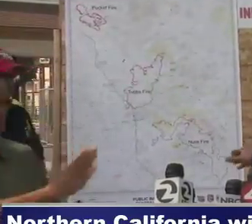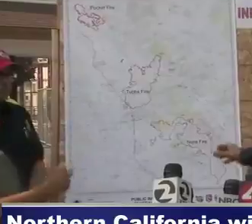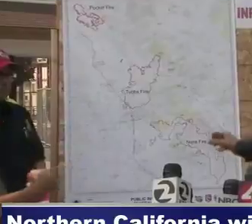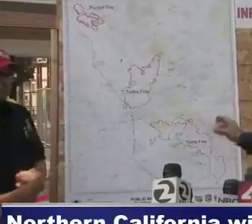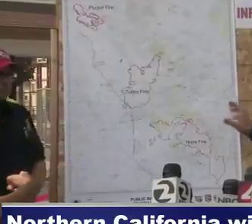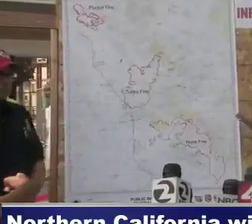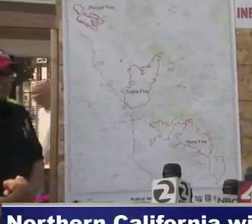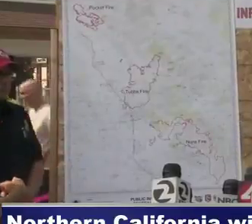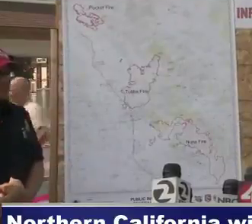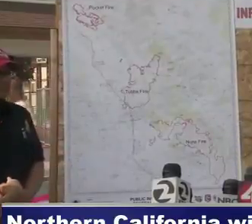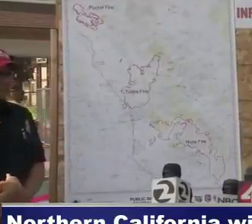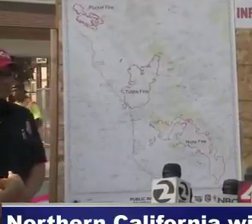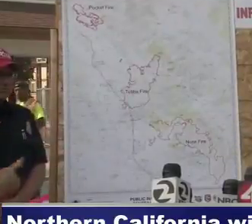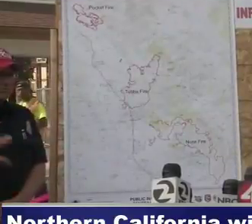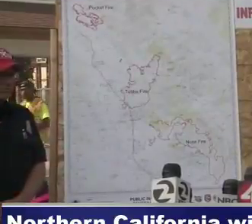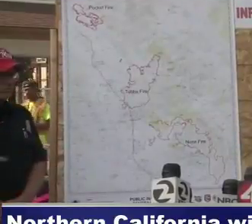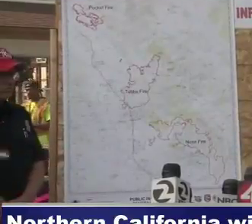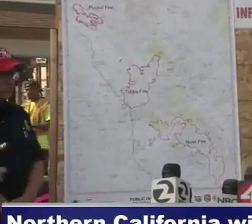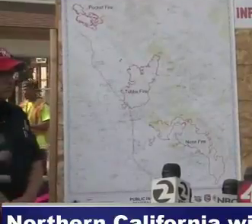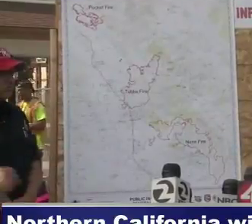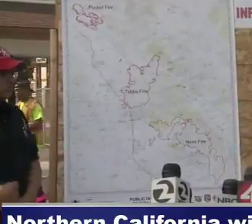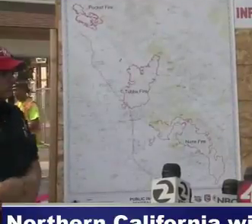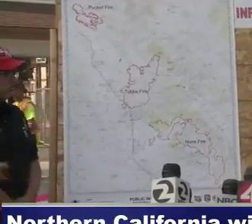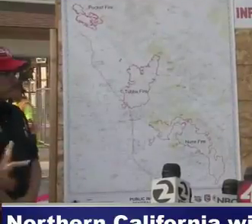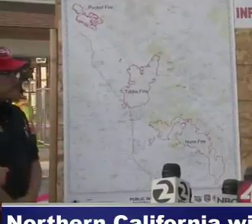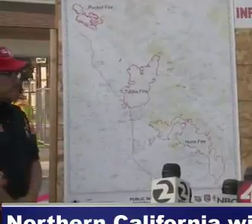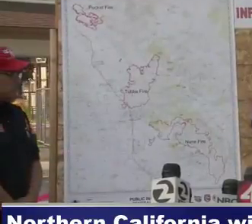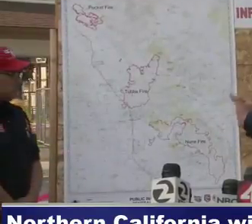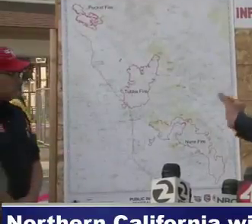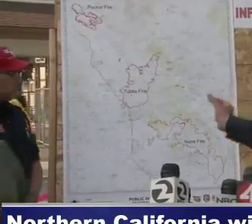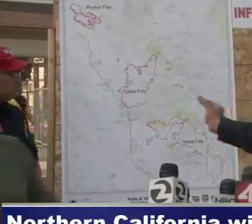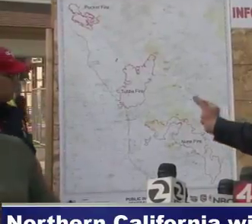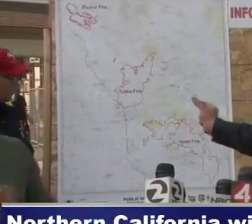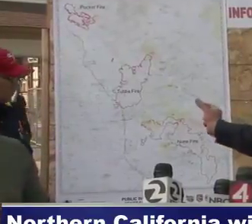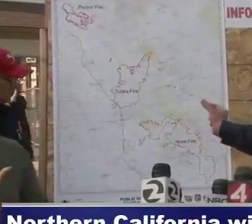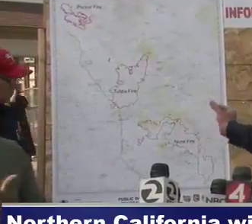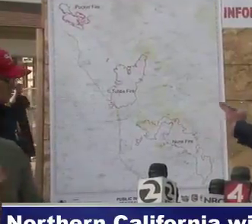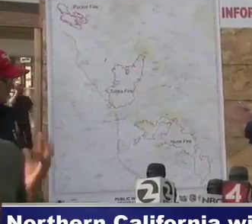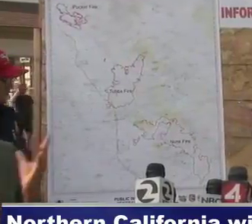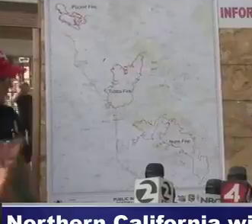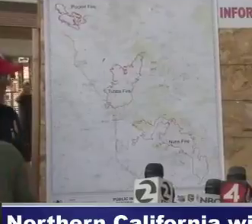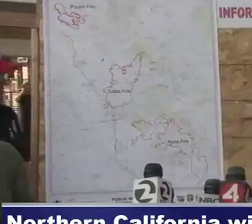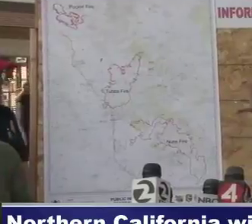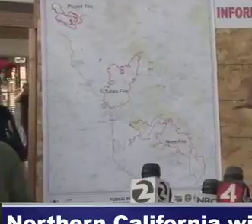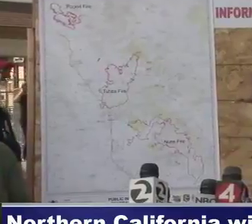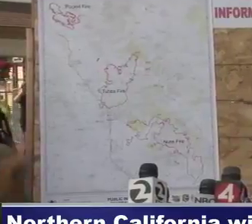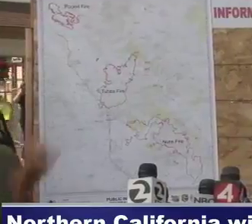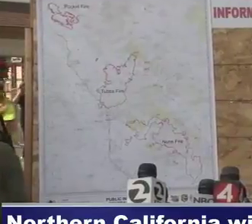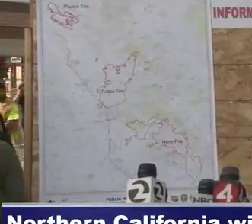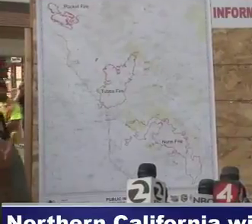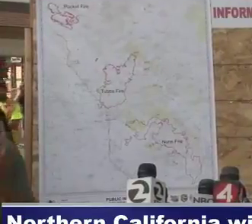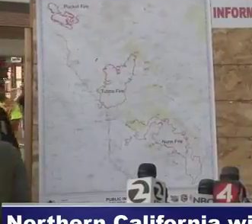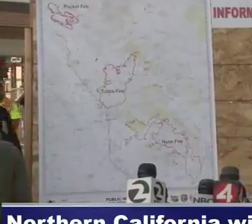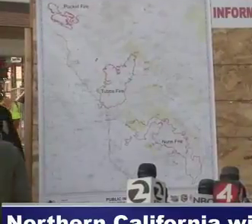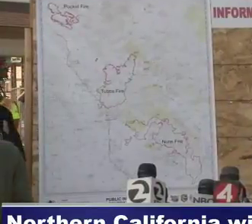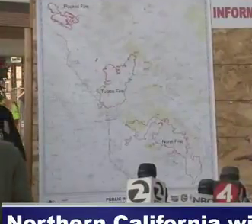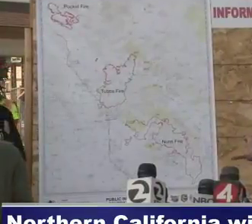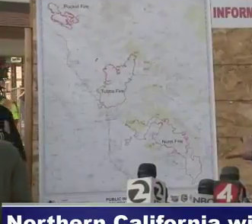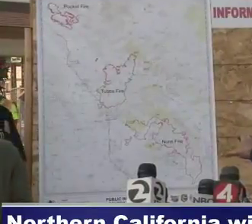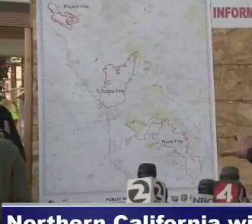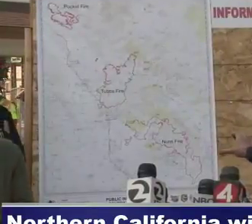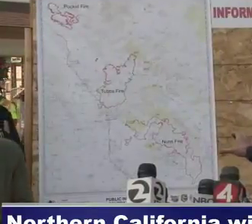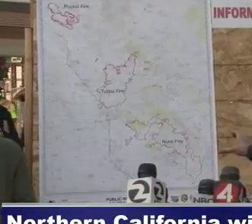was 4 separate fires originally. All those fires have combined together and touched each other. So we're just calling that all the Nuns Fire now,